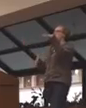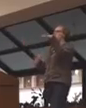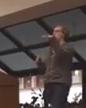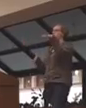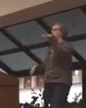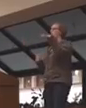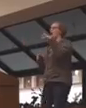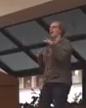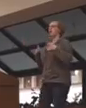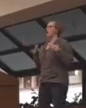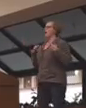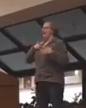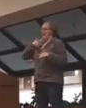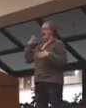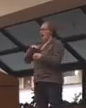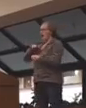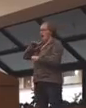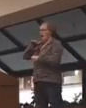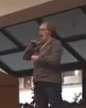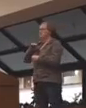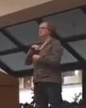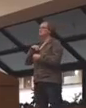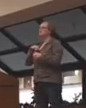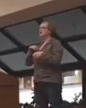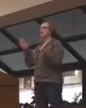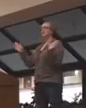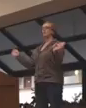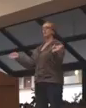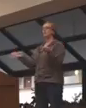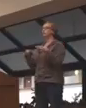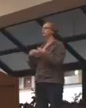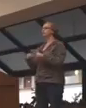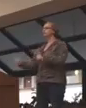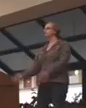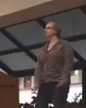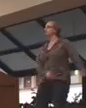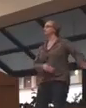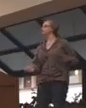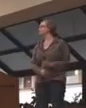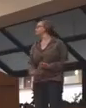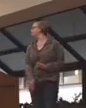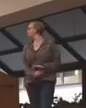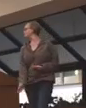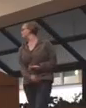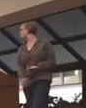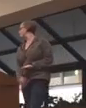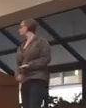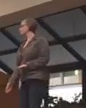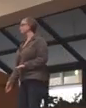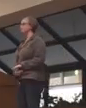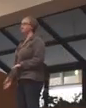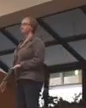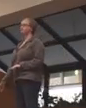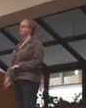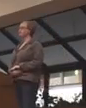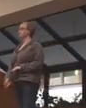many people already started focusing on that, and the anger was already there, and then